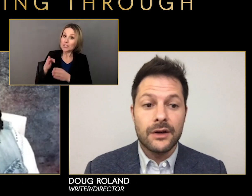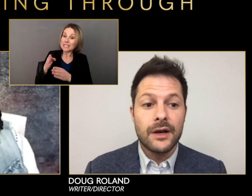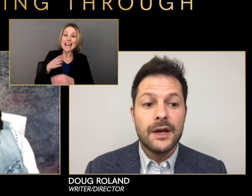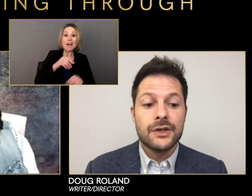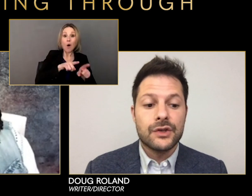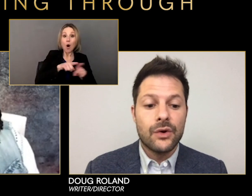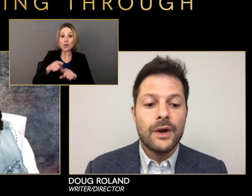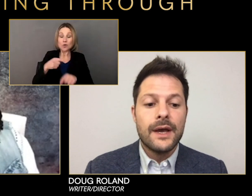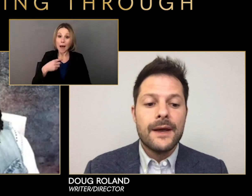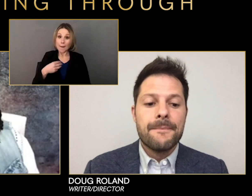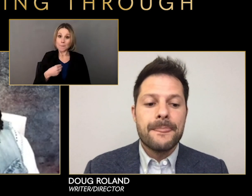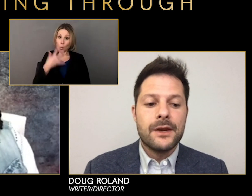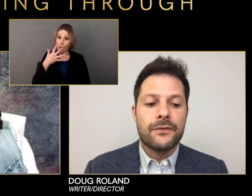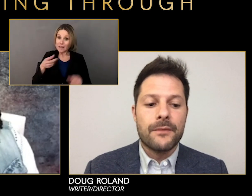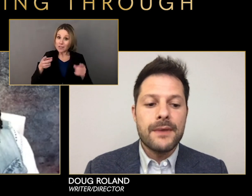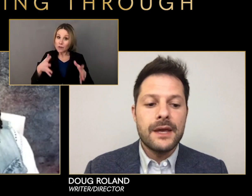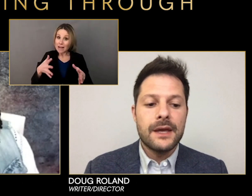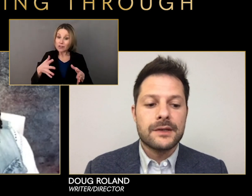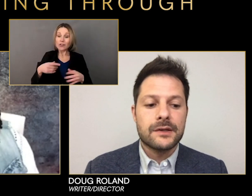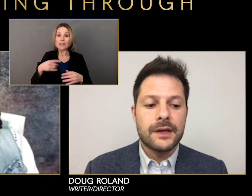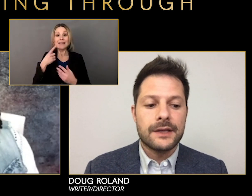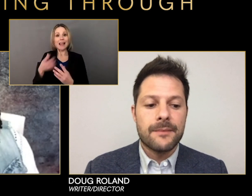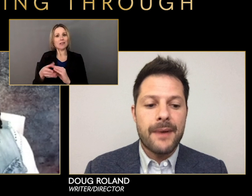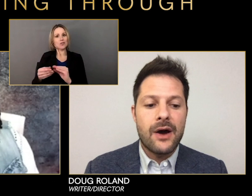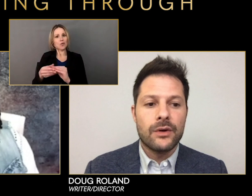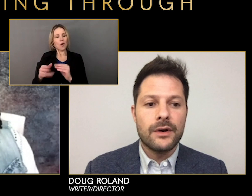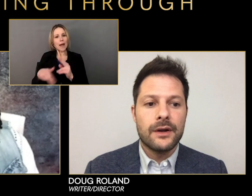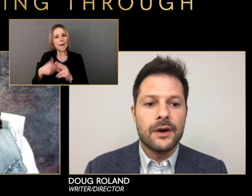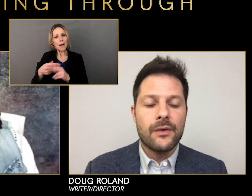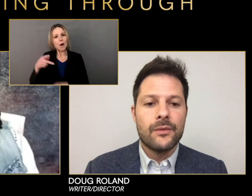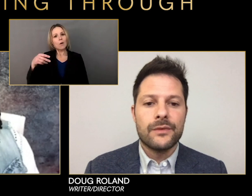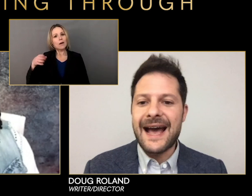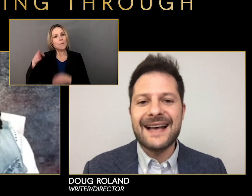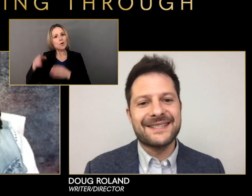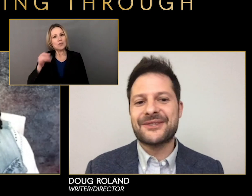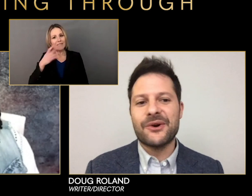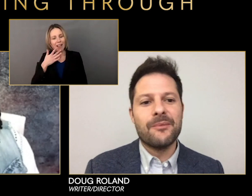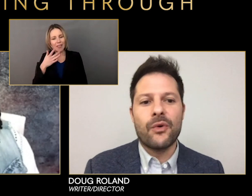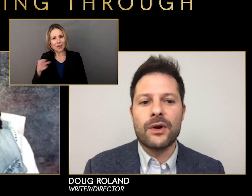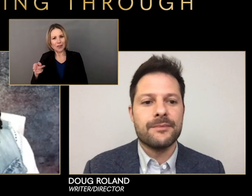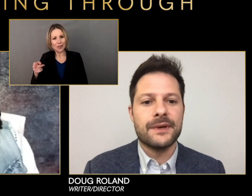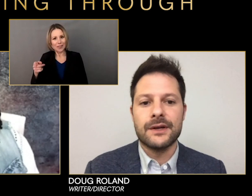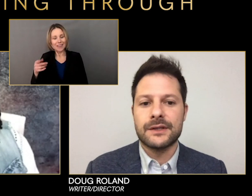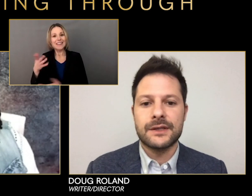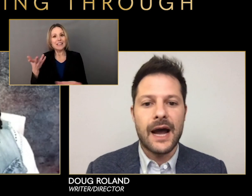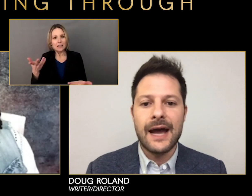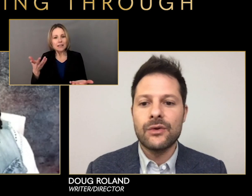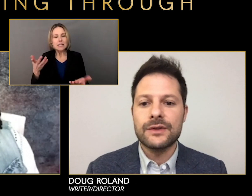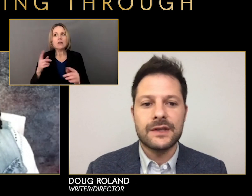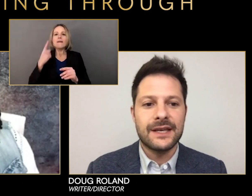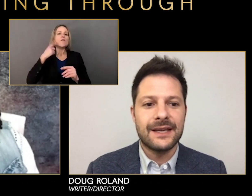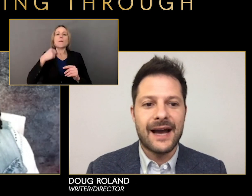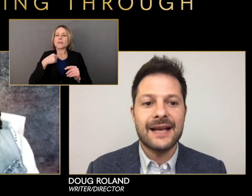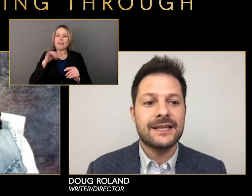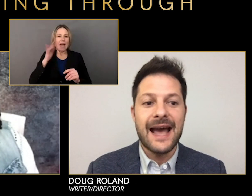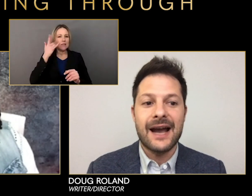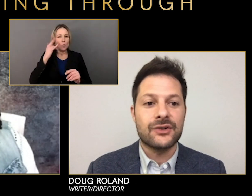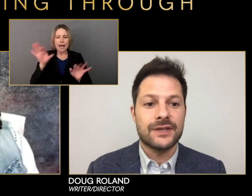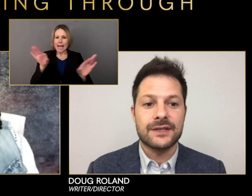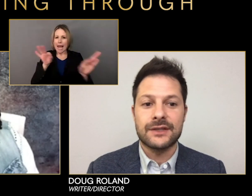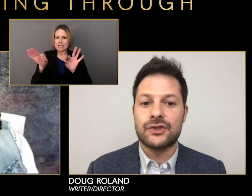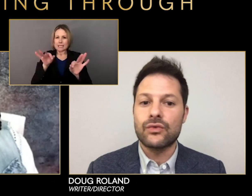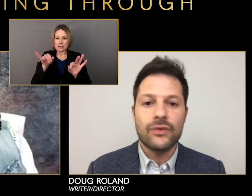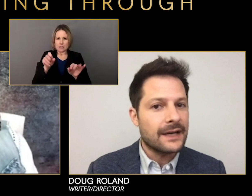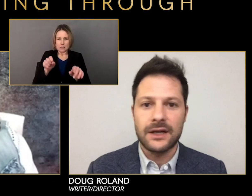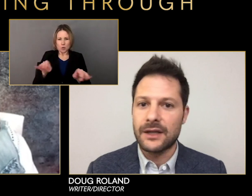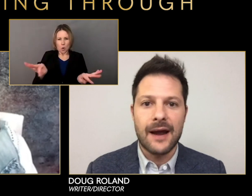of color. So, you know, for me, it's about casting so important because I see actors